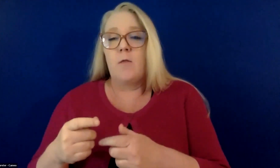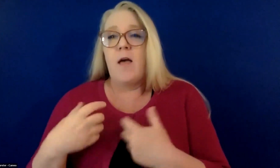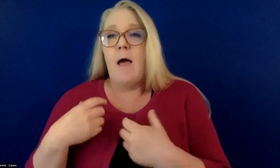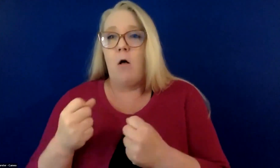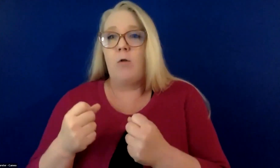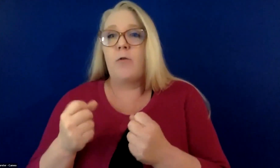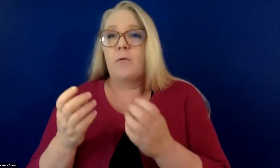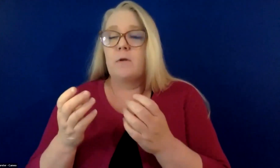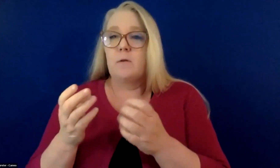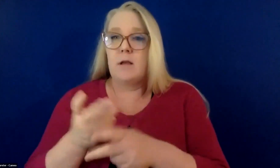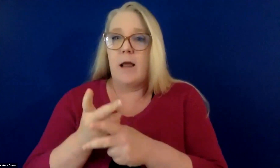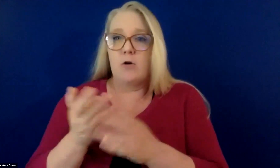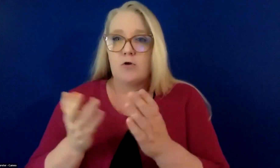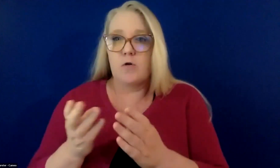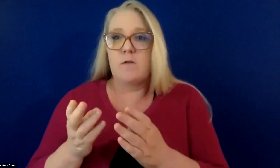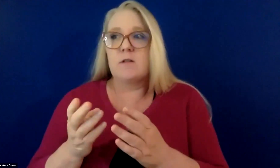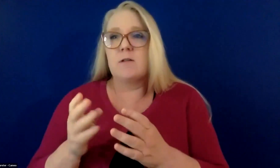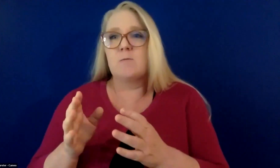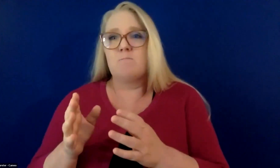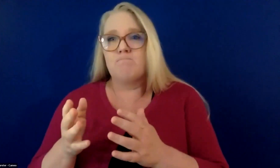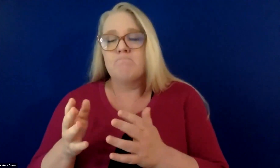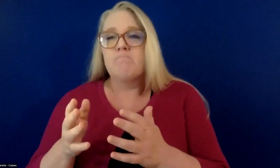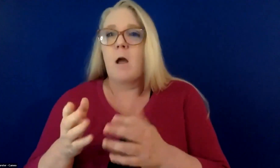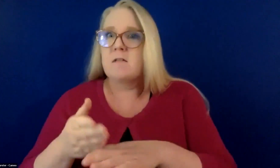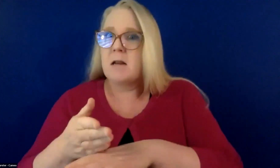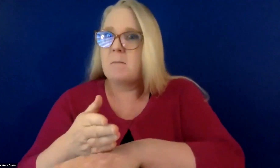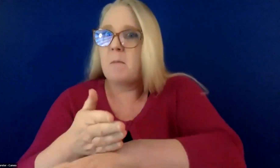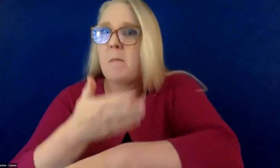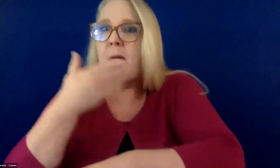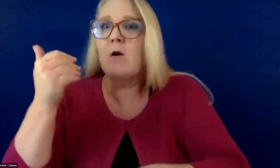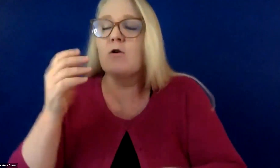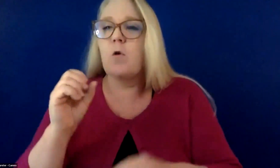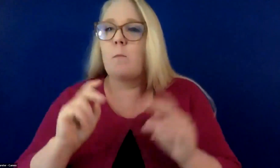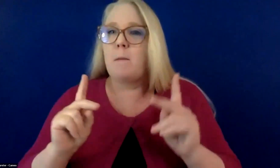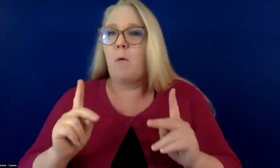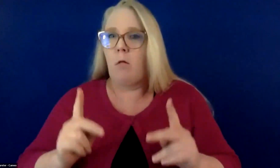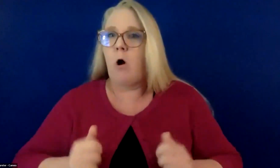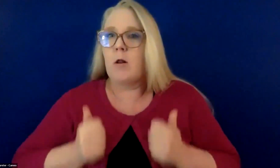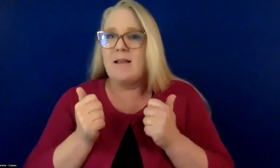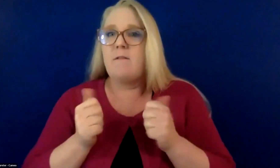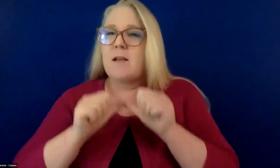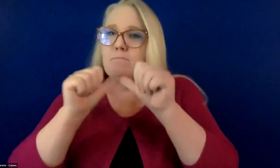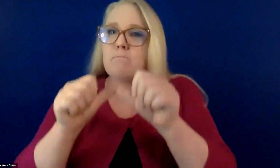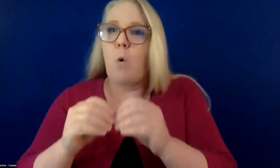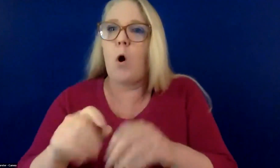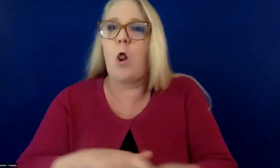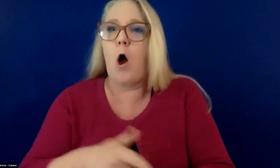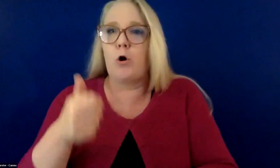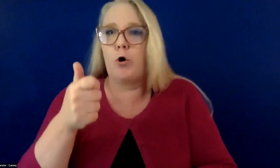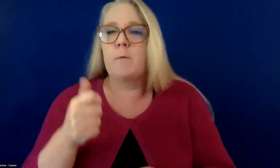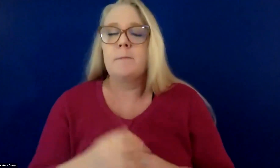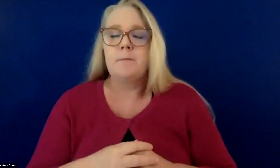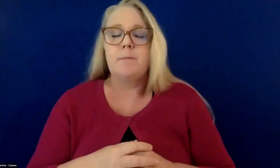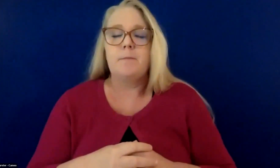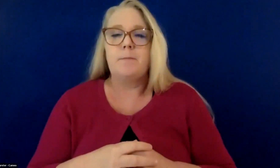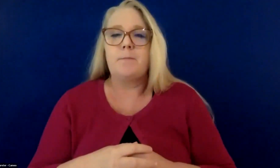a lot of people eligible. Our intake department, our clinical department are just extremely busy. One of